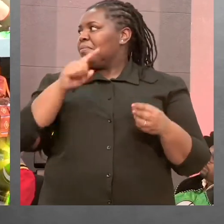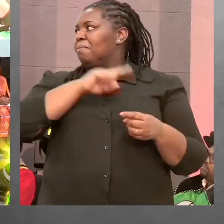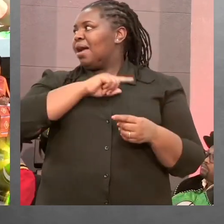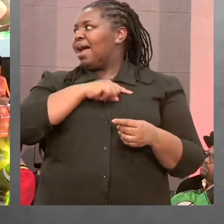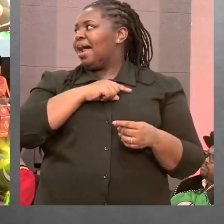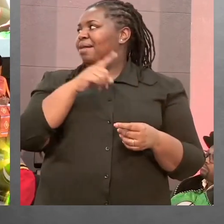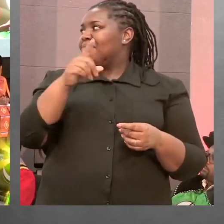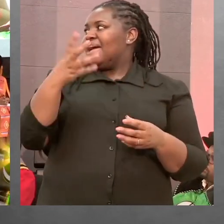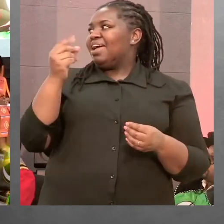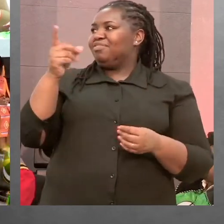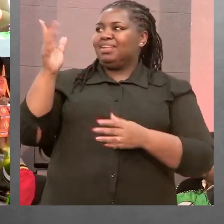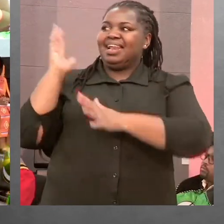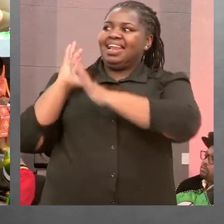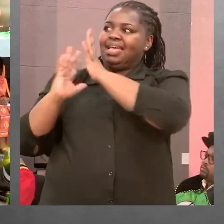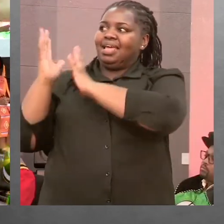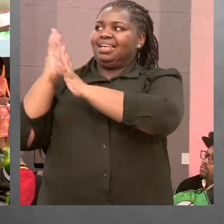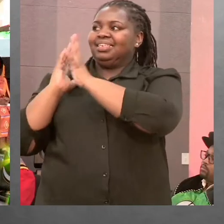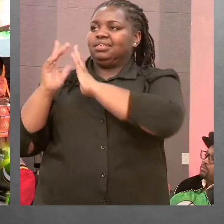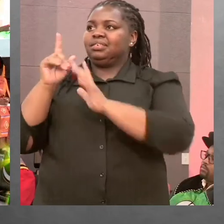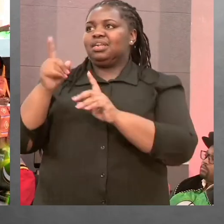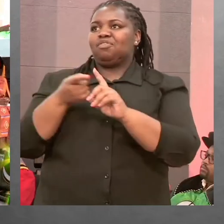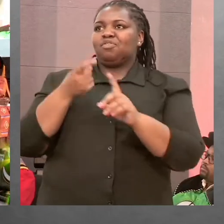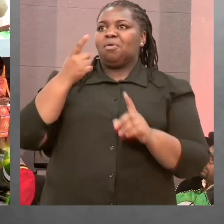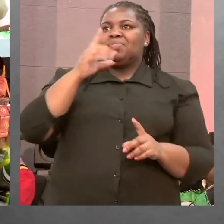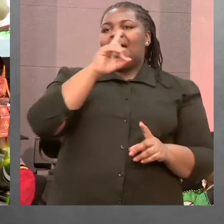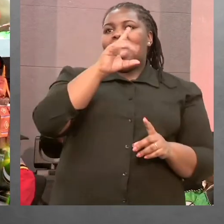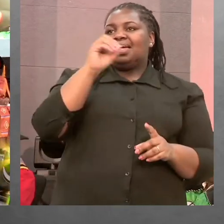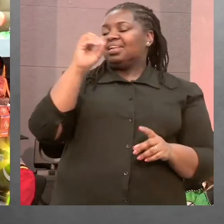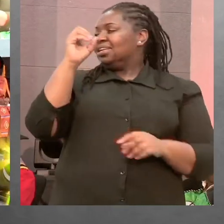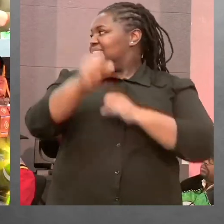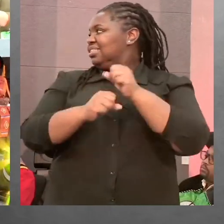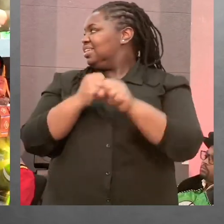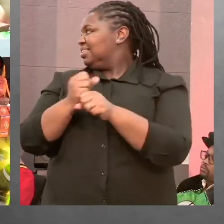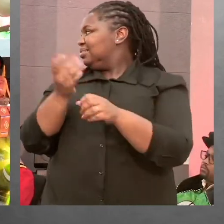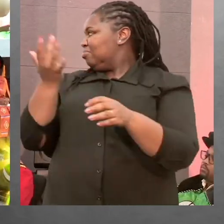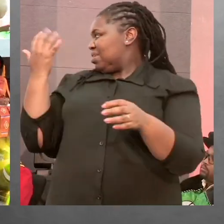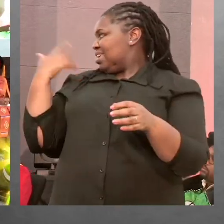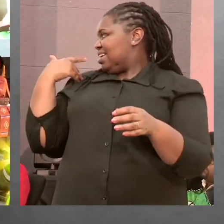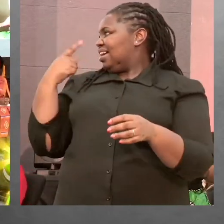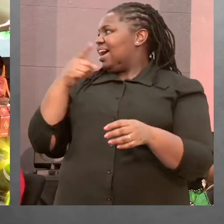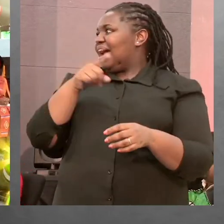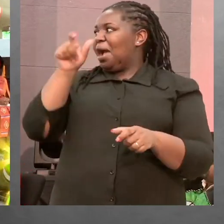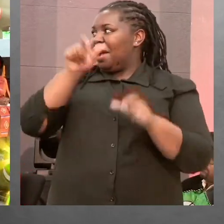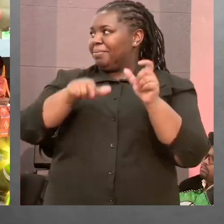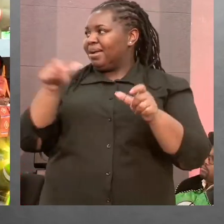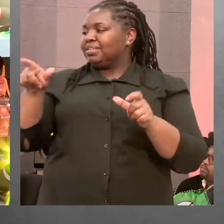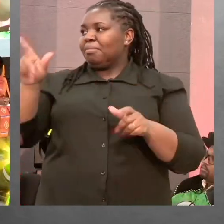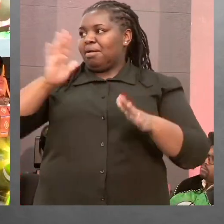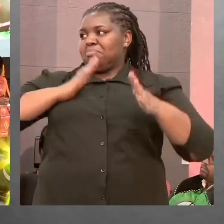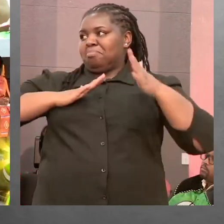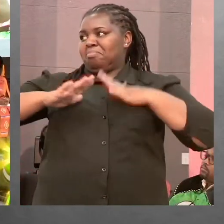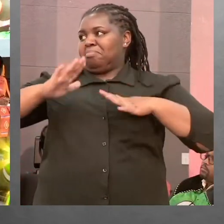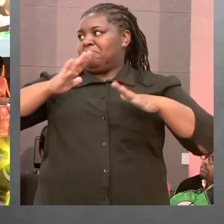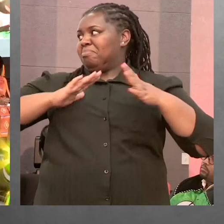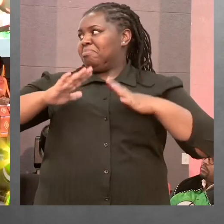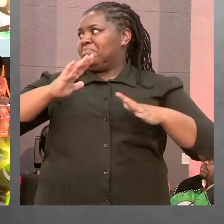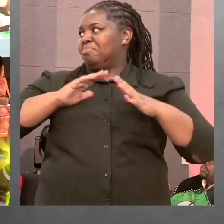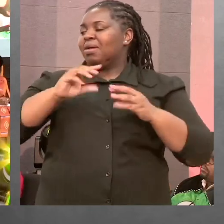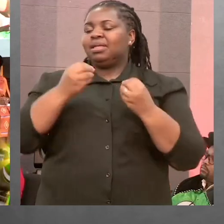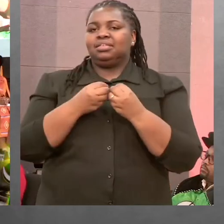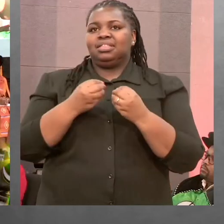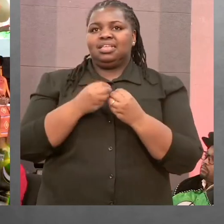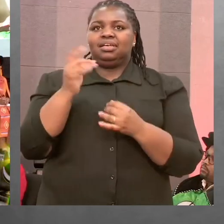banale mbali basuka nayo from the 100 years back yoba ngabantu aba-intolerant ezintweni